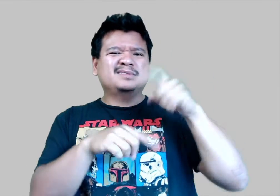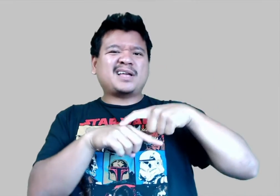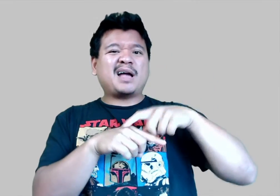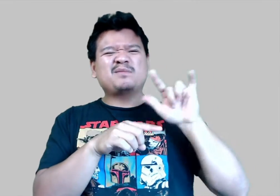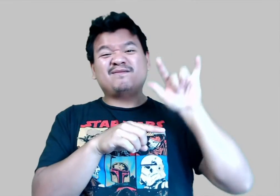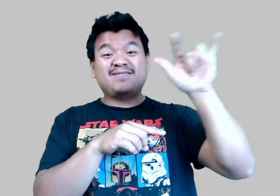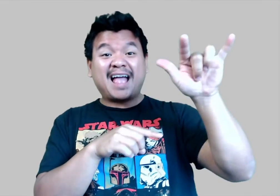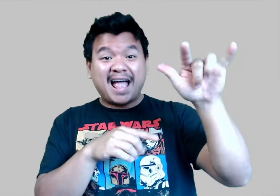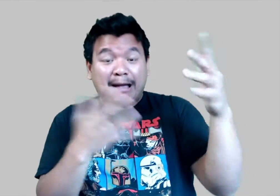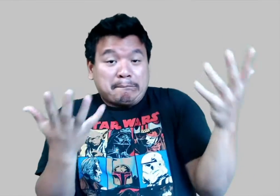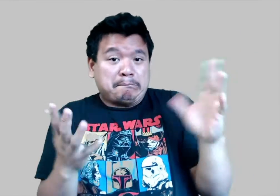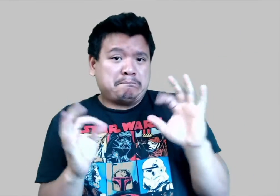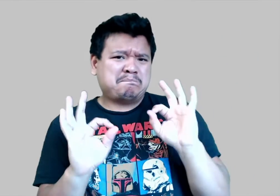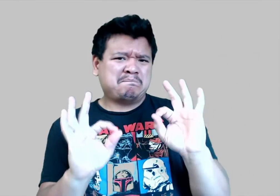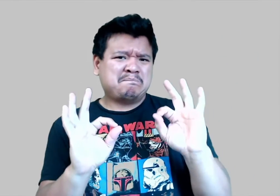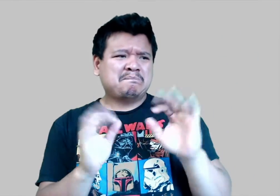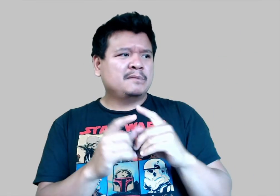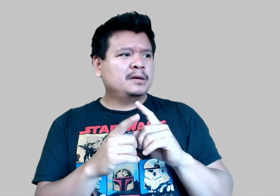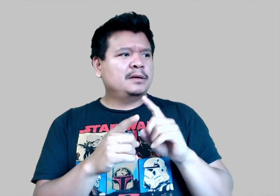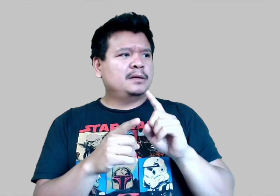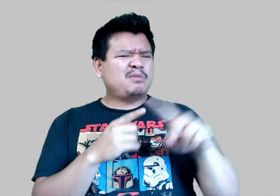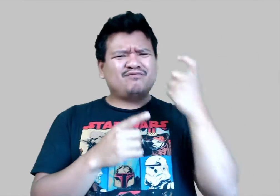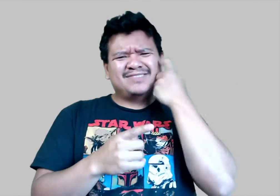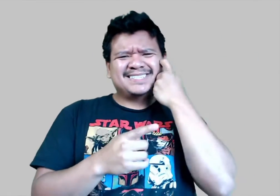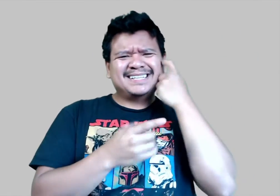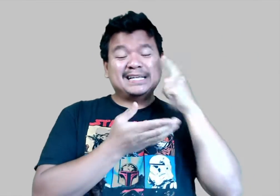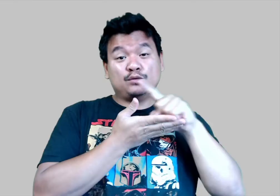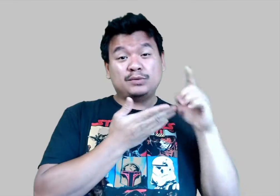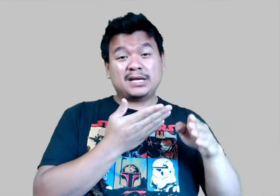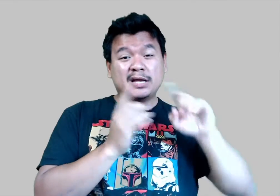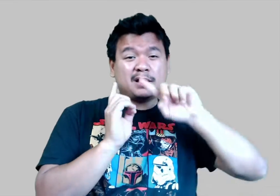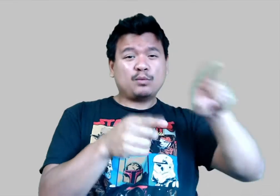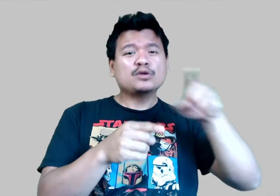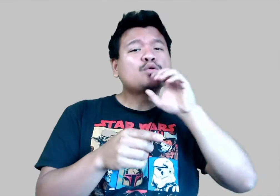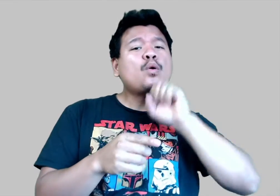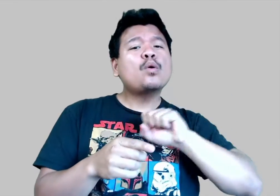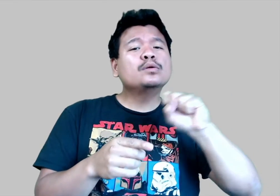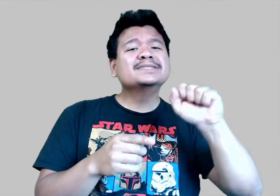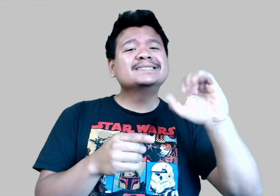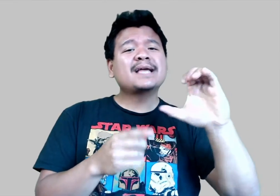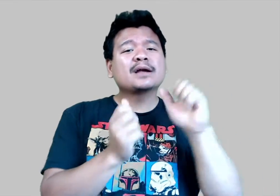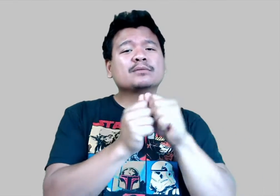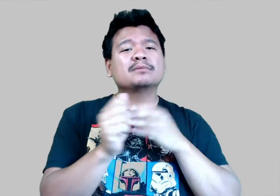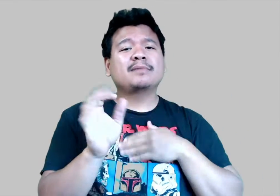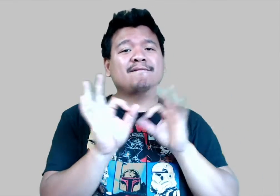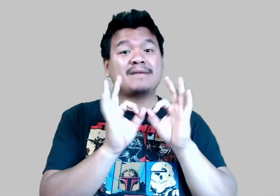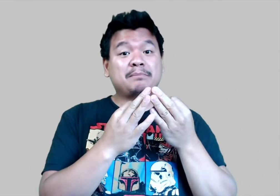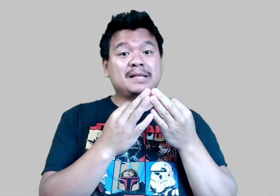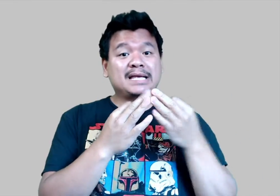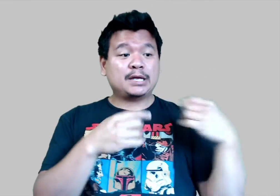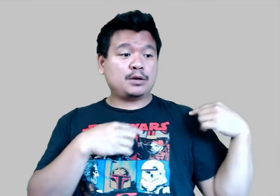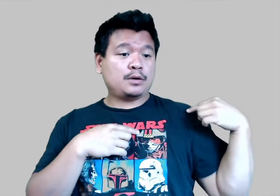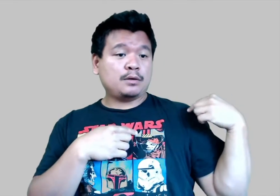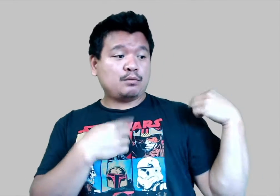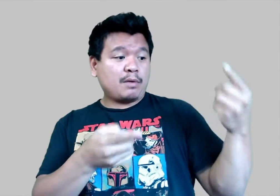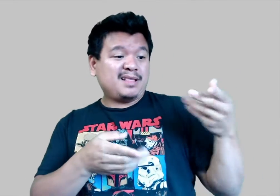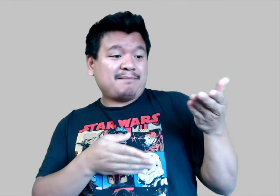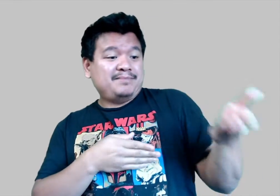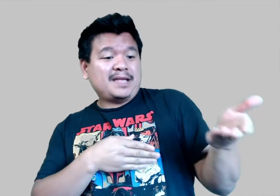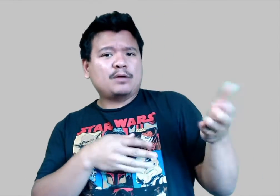over the weekend, I went to Old Sacramento with my family, and while we were there, we walked around Old Sacramento